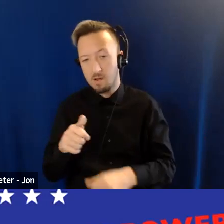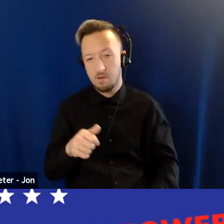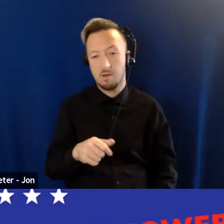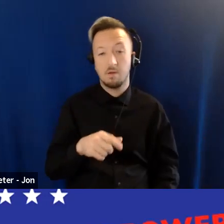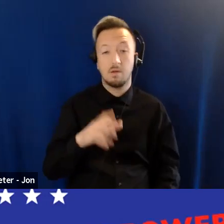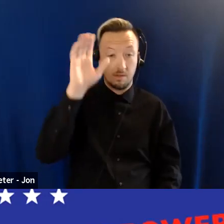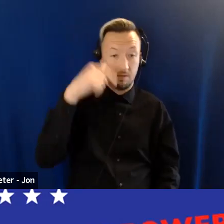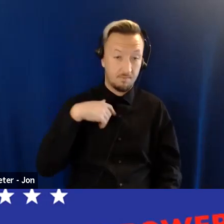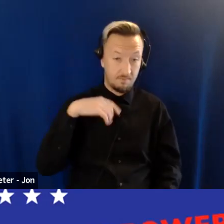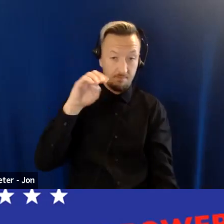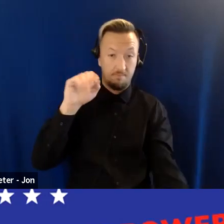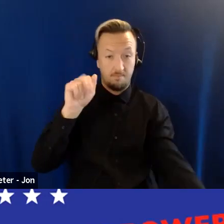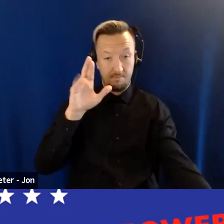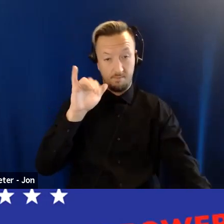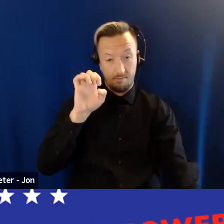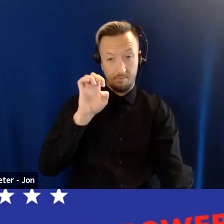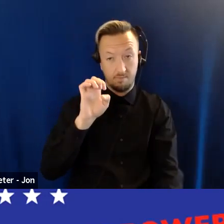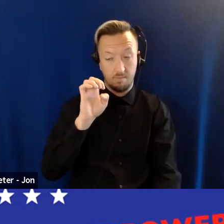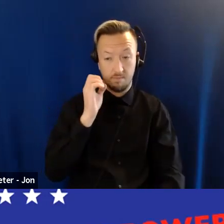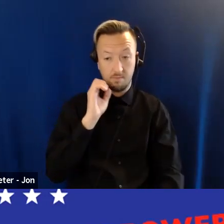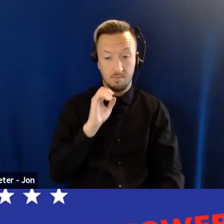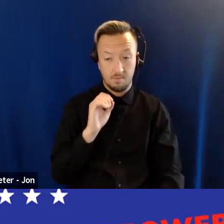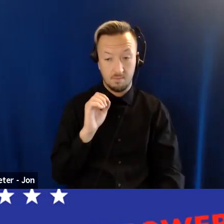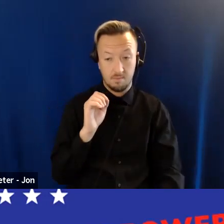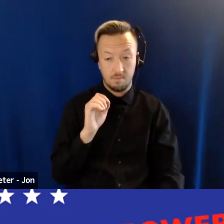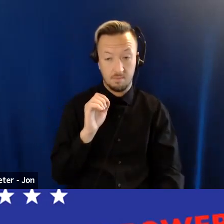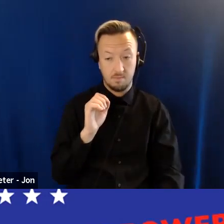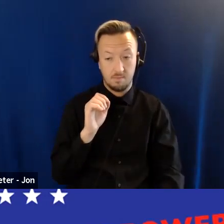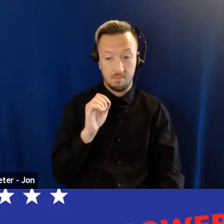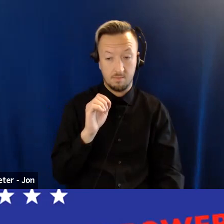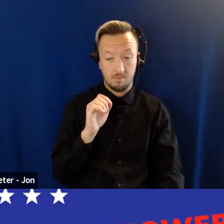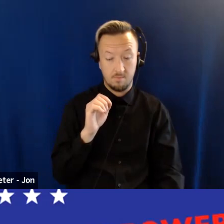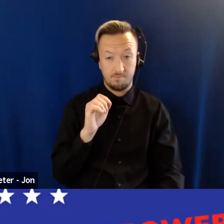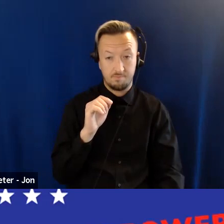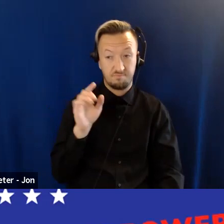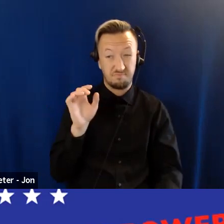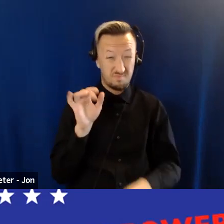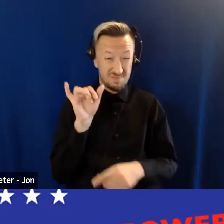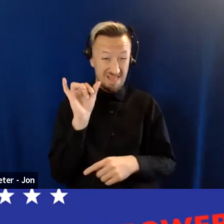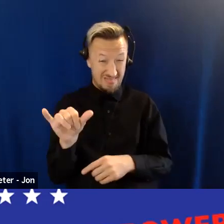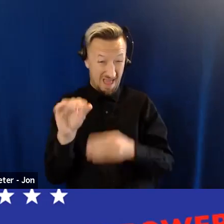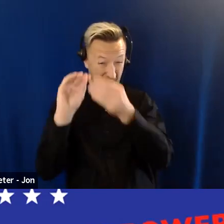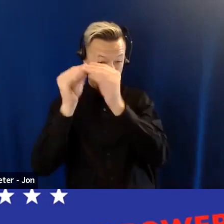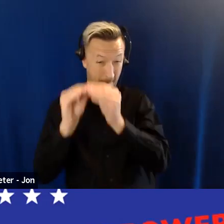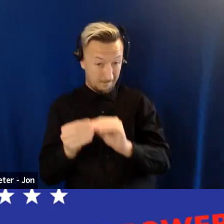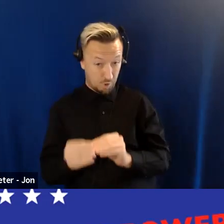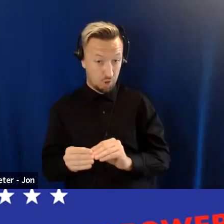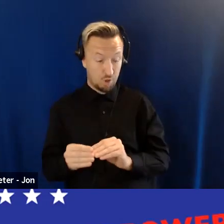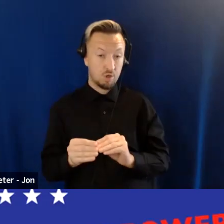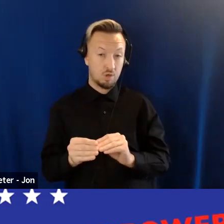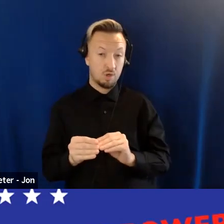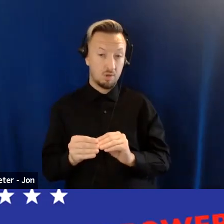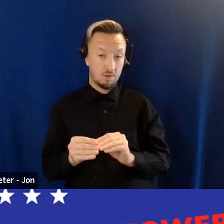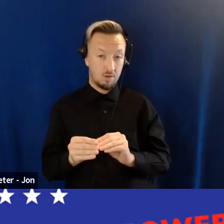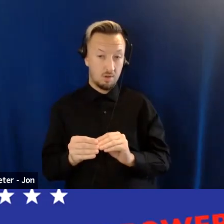like to add that those numbers are very